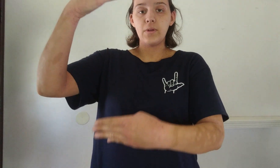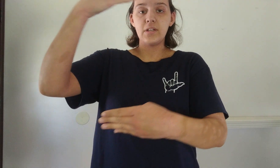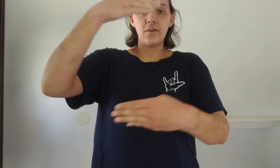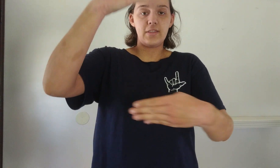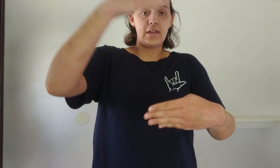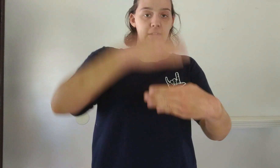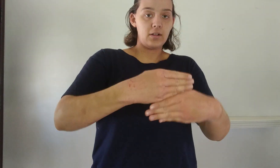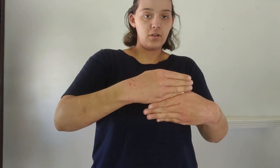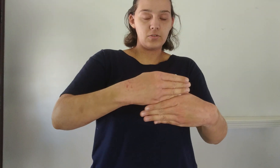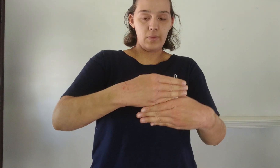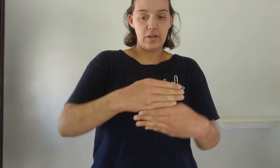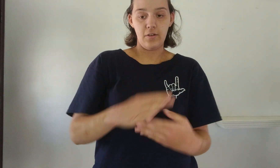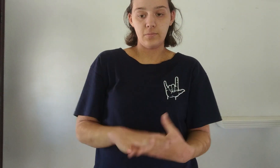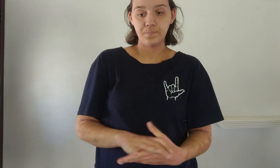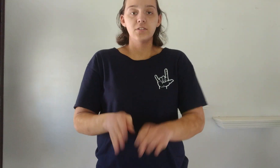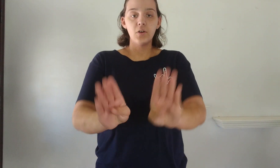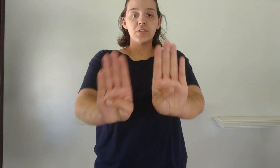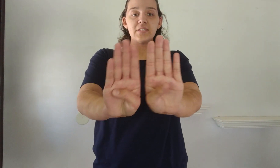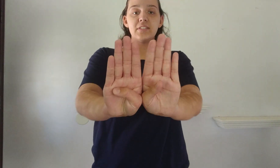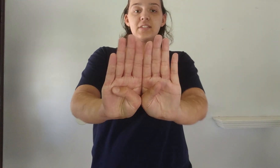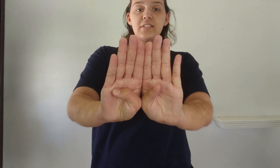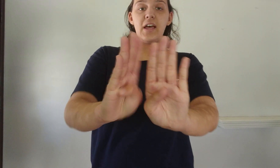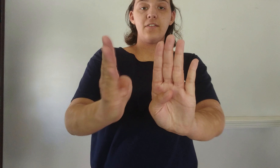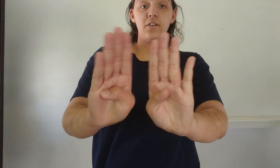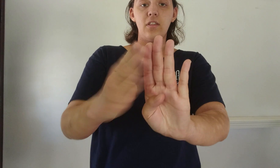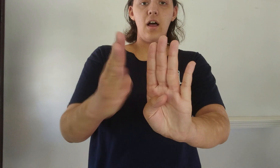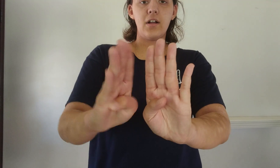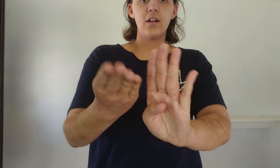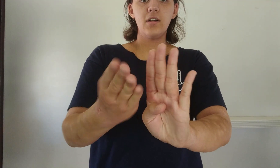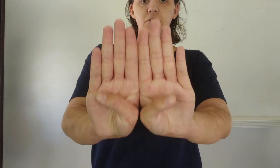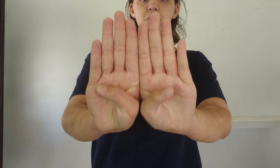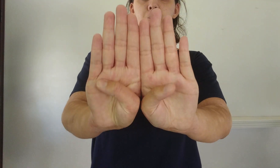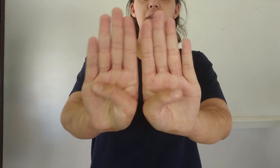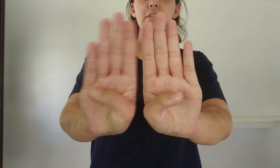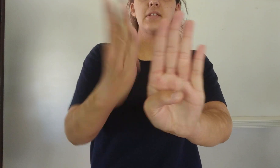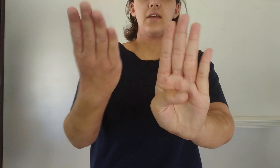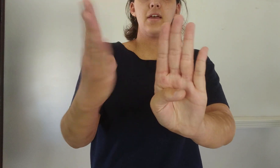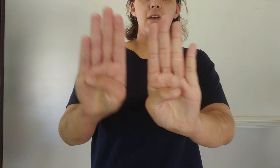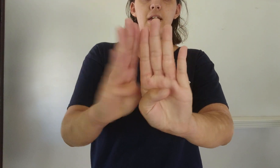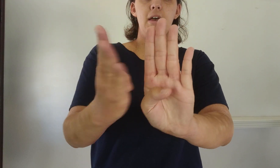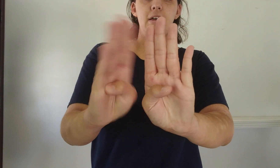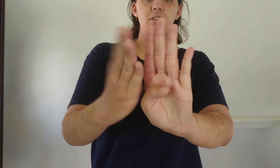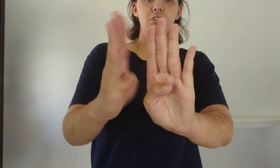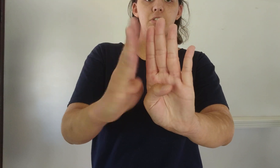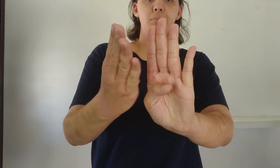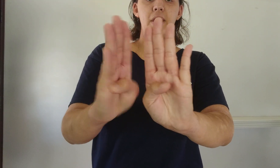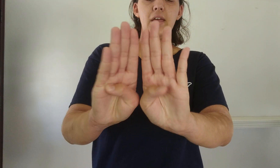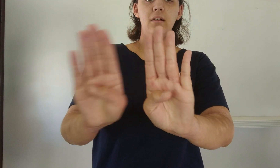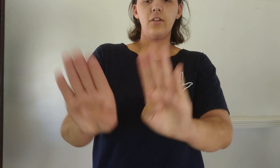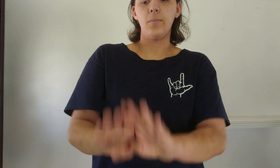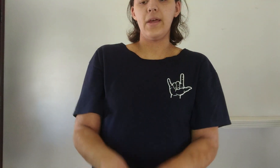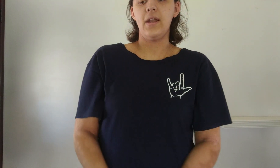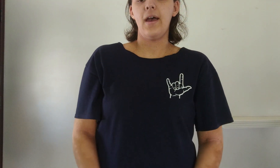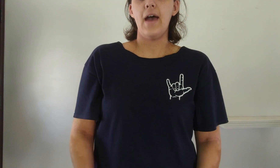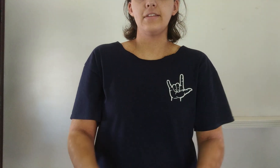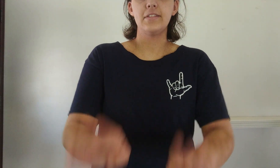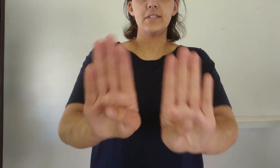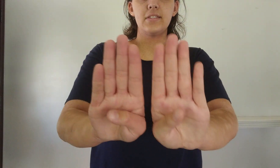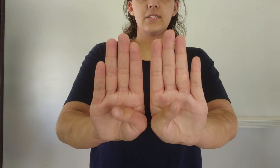window and then close window. So this is the sign for locker, 2 B's, and you just bring it in a little bit. And then this is the sign